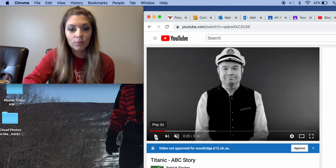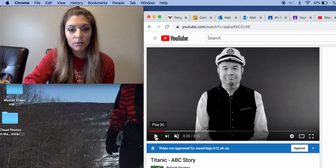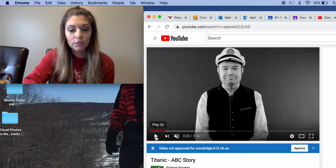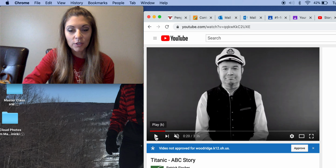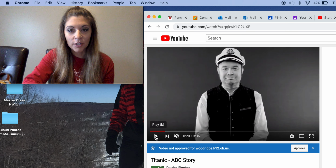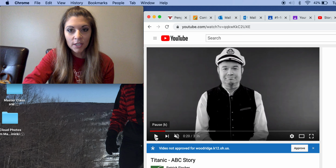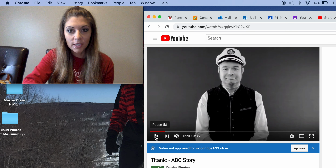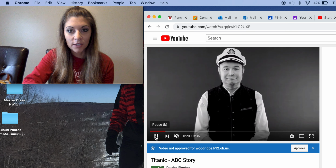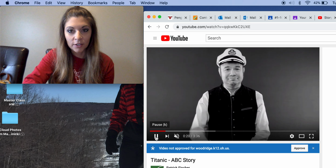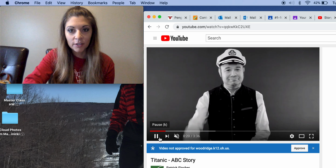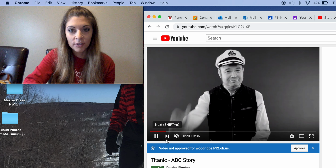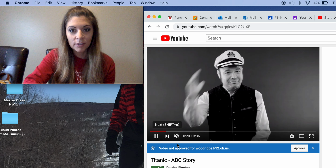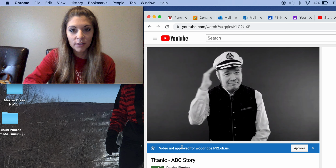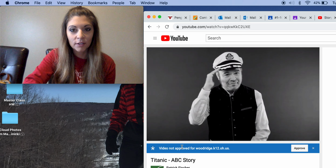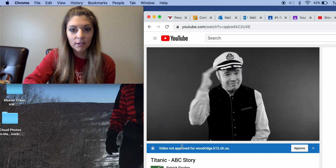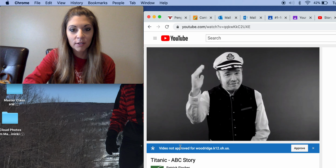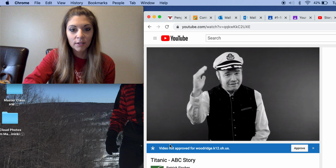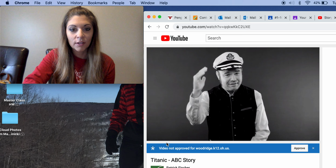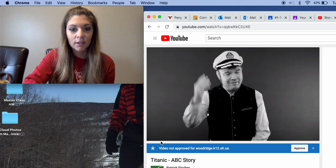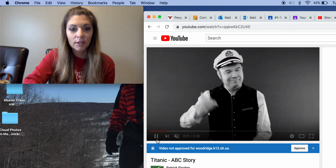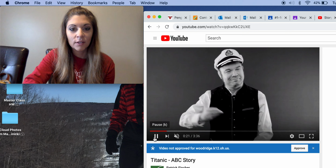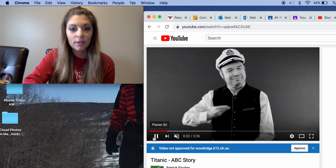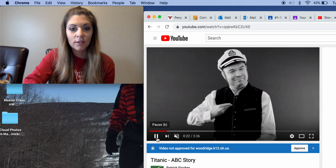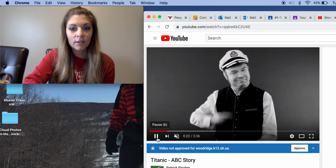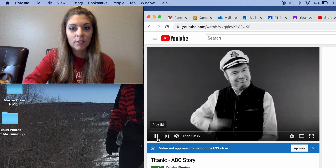So we'll start it here.